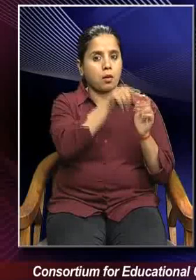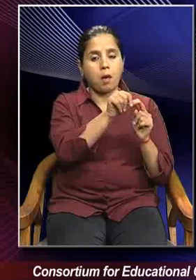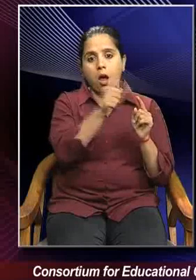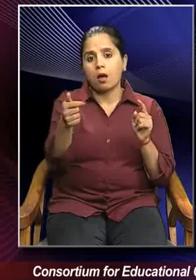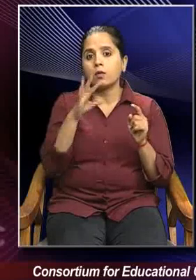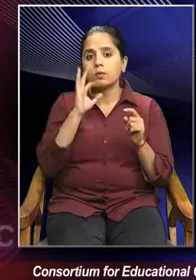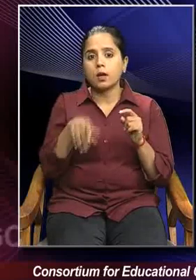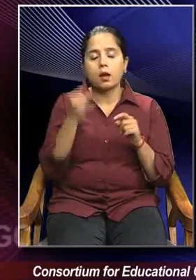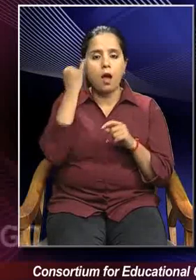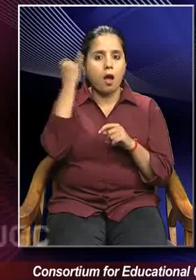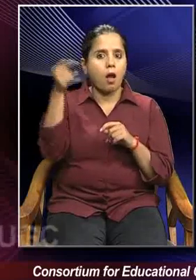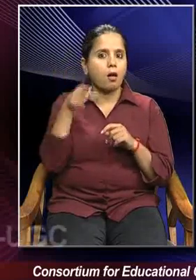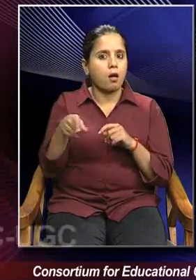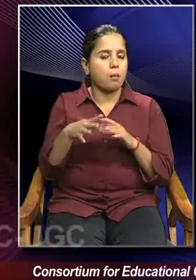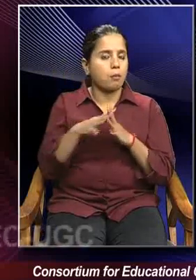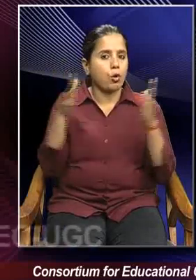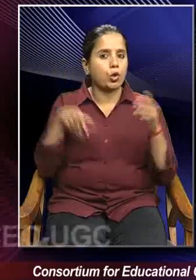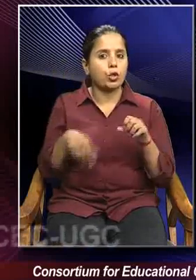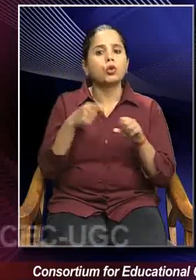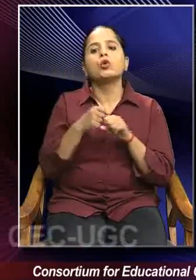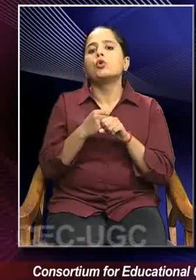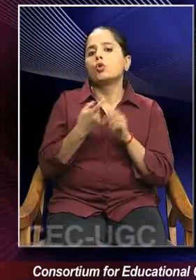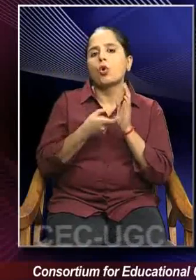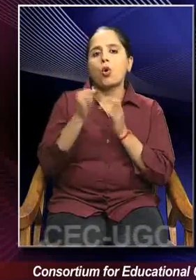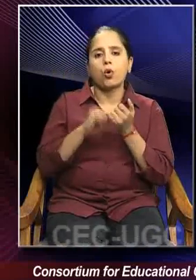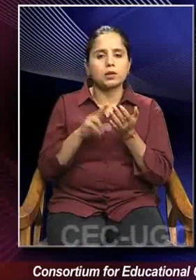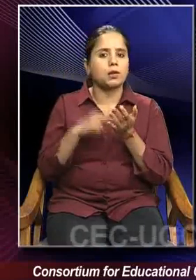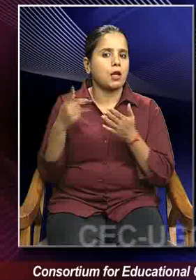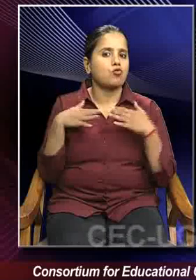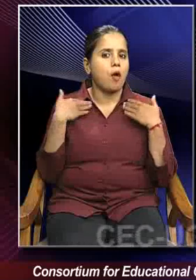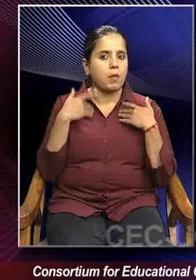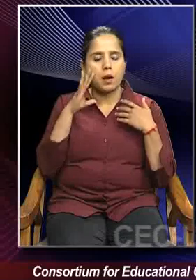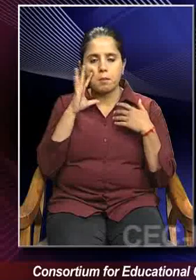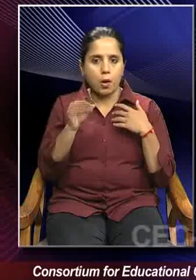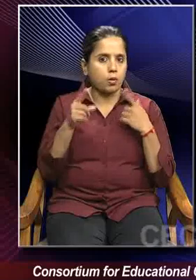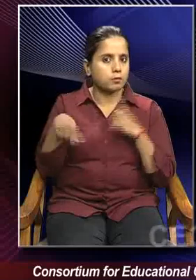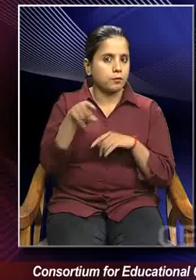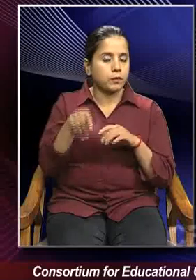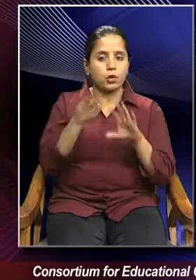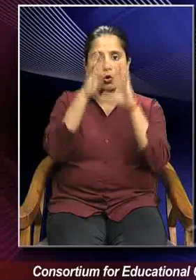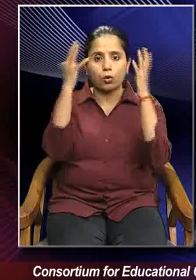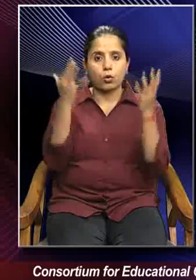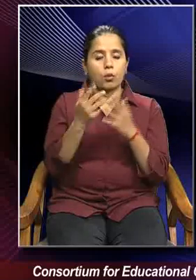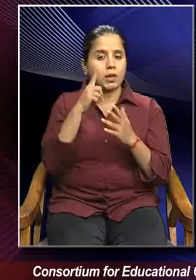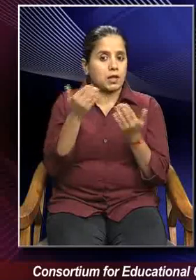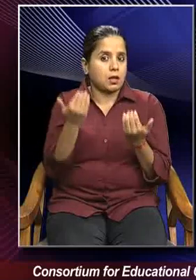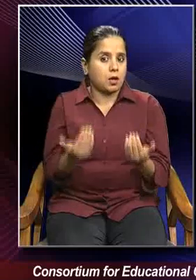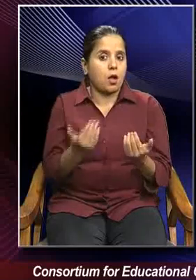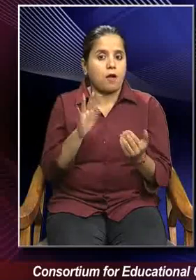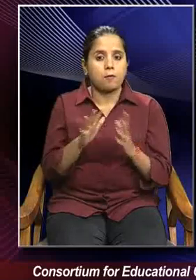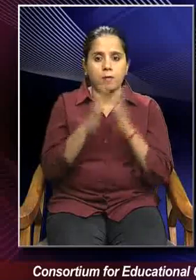by the idea of gross national happiness. Globally, there is now a